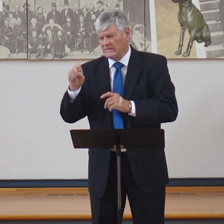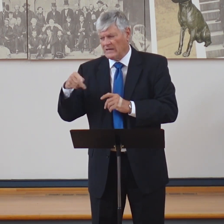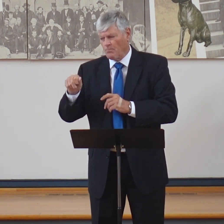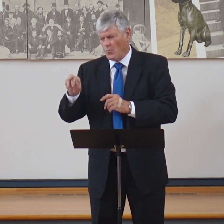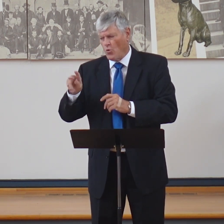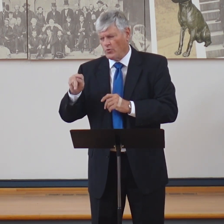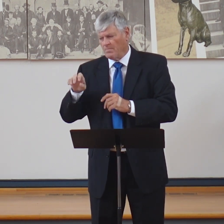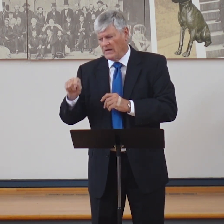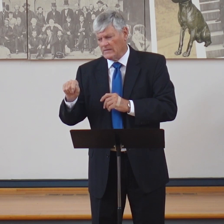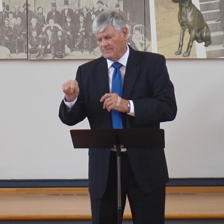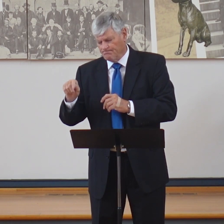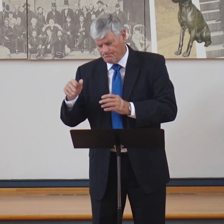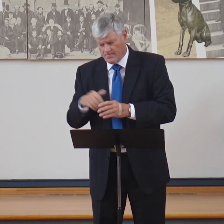department.